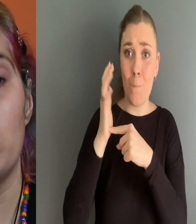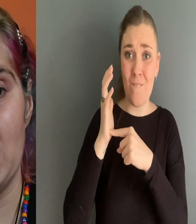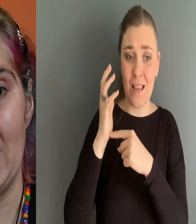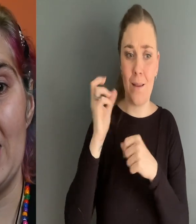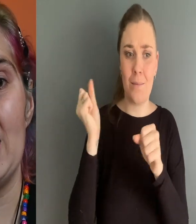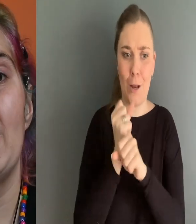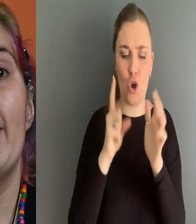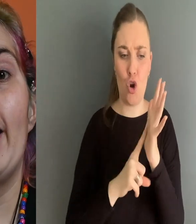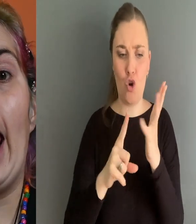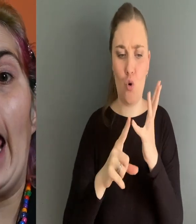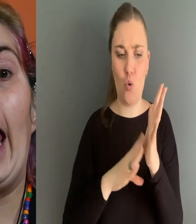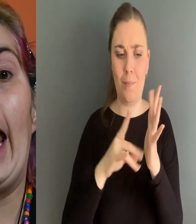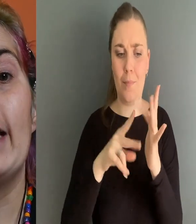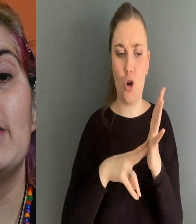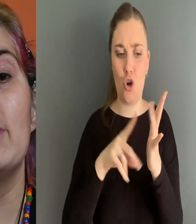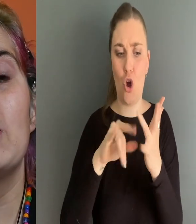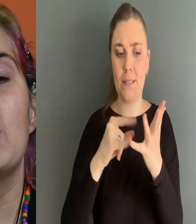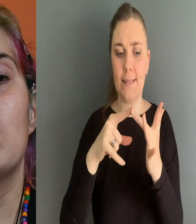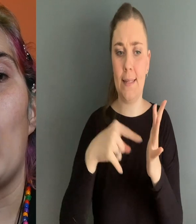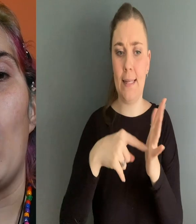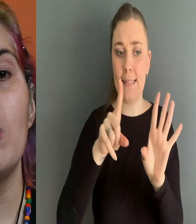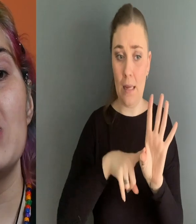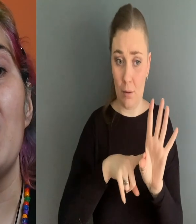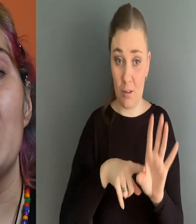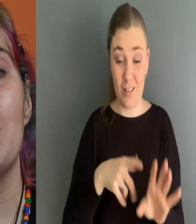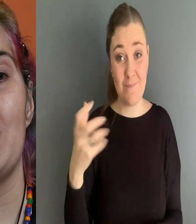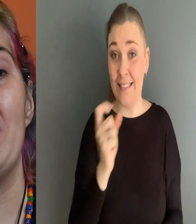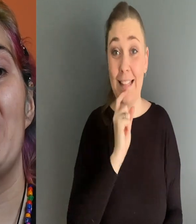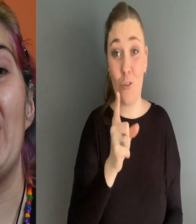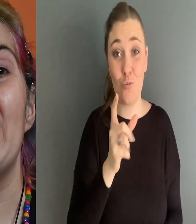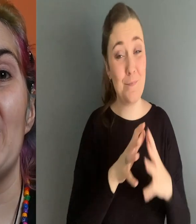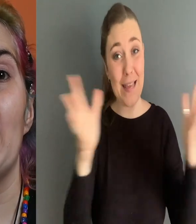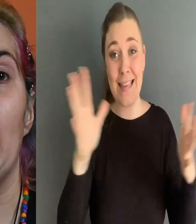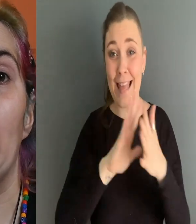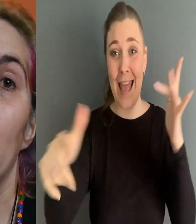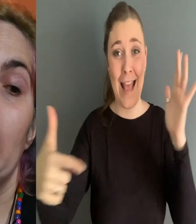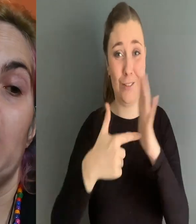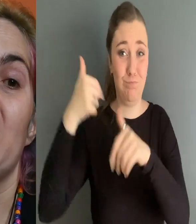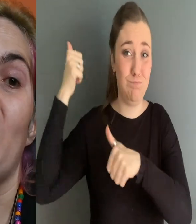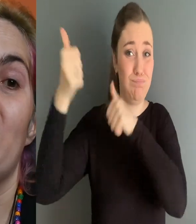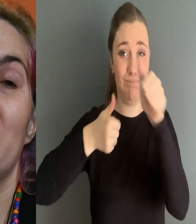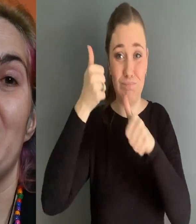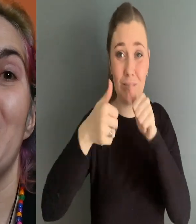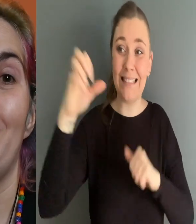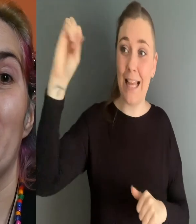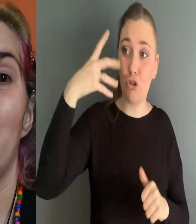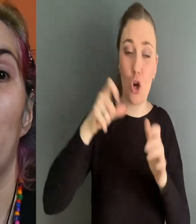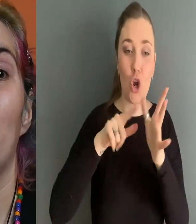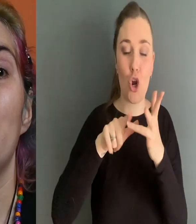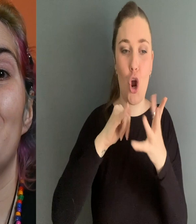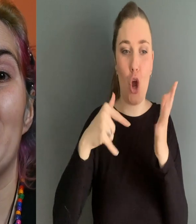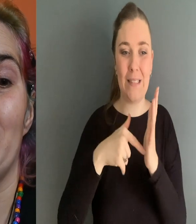luminosity and i gotta tell you it was a big hit at the sunshine coast theater